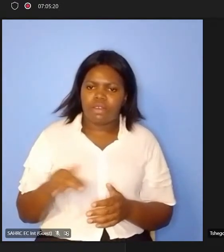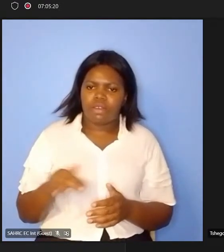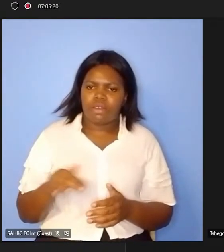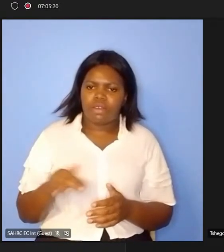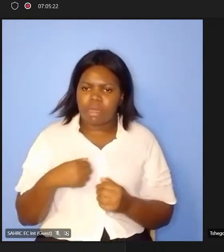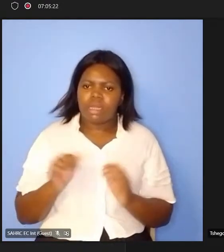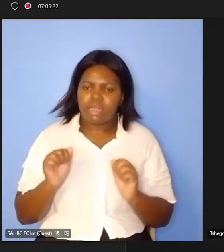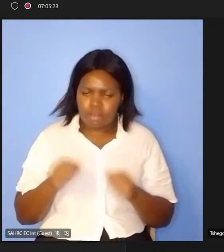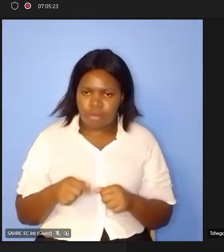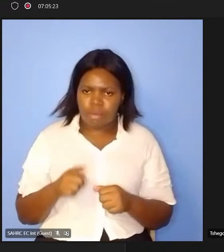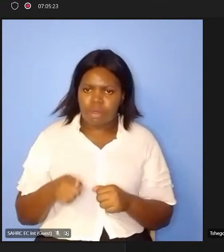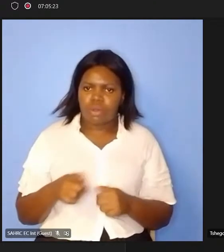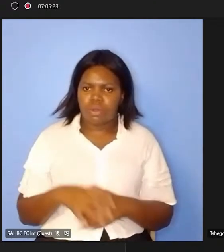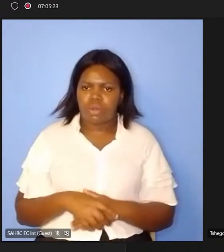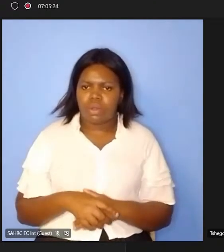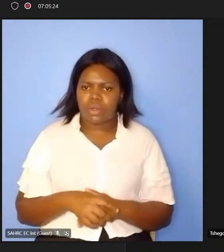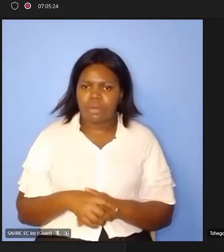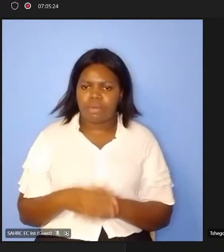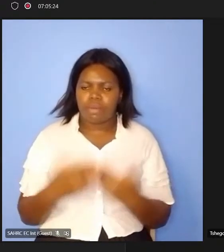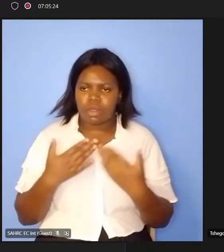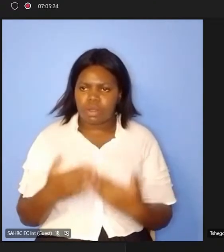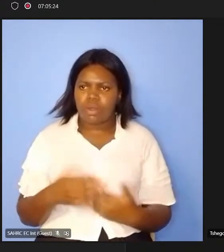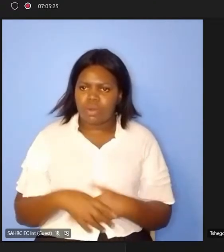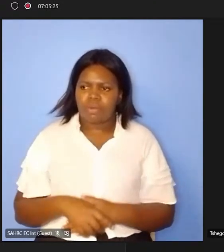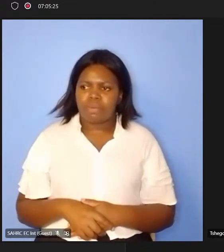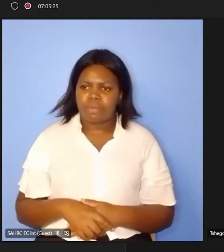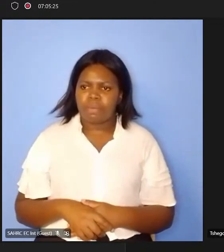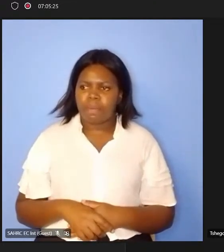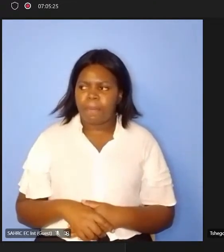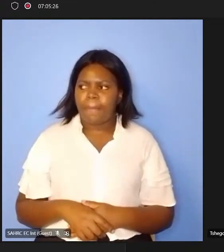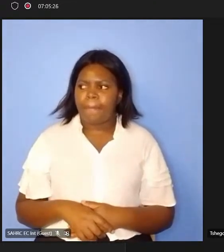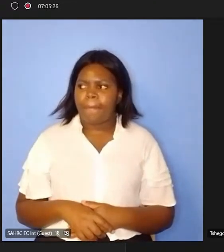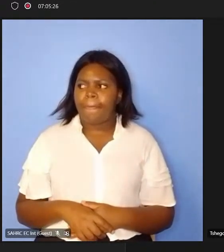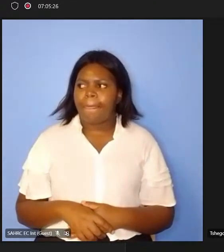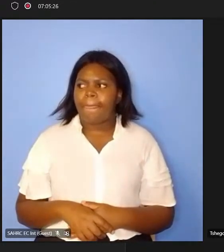idea. Thank you.